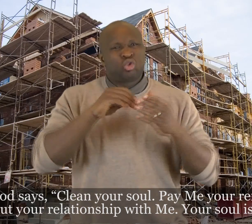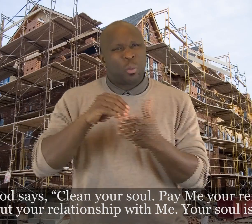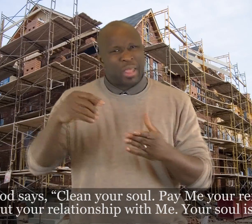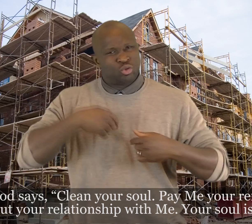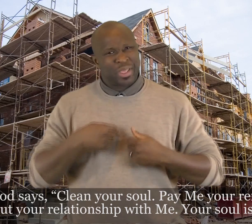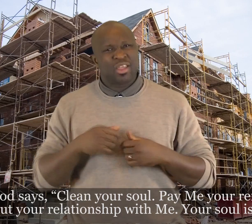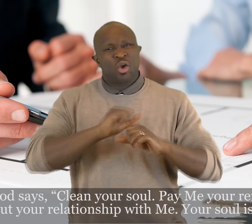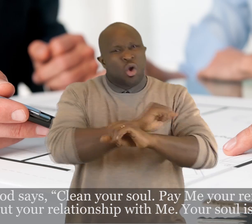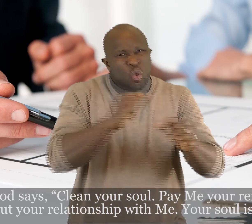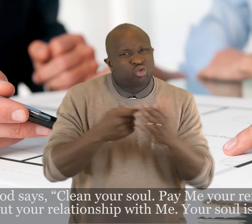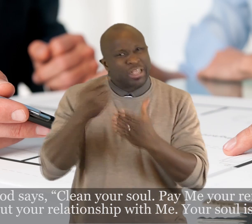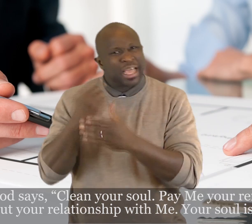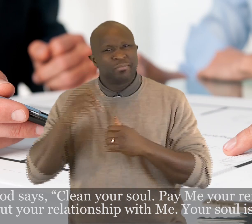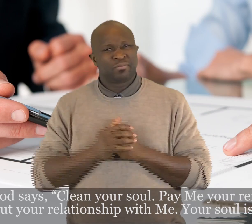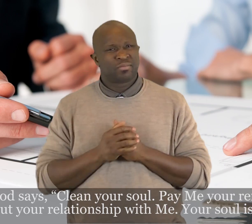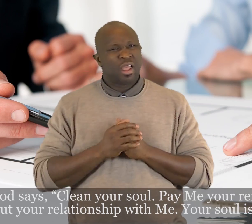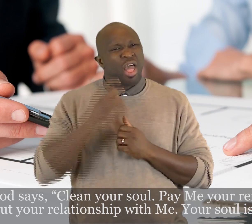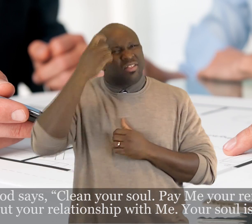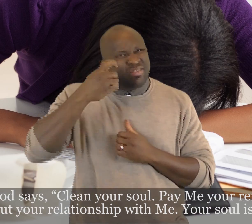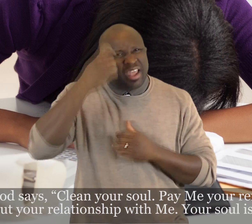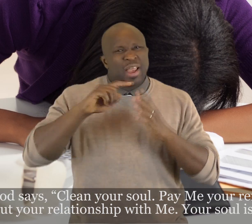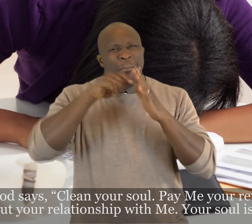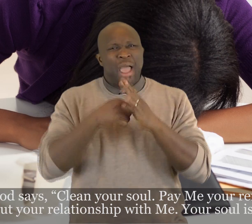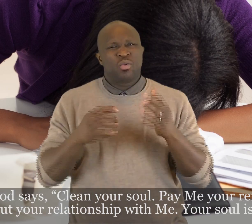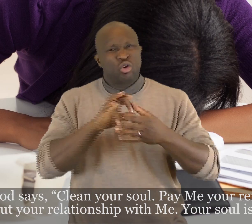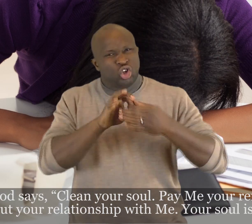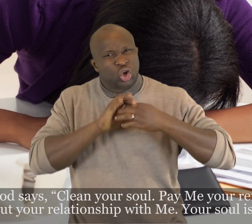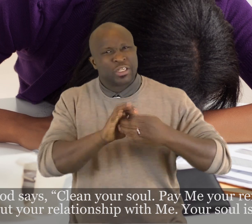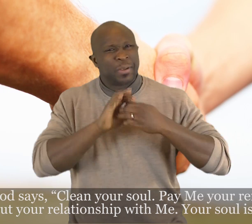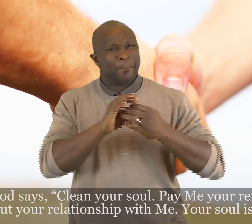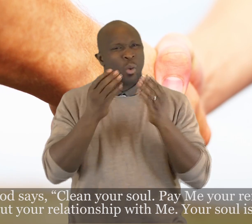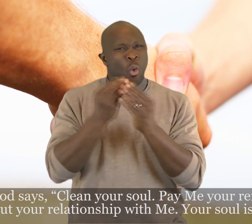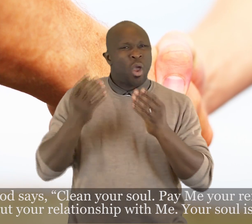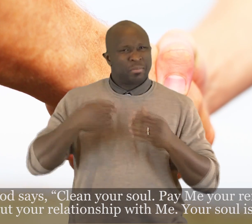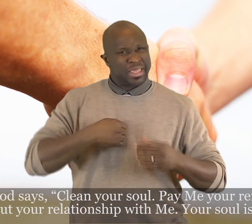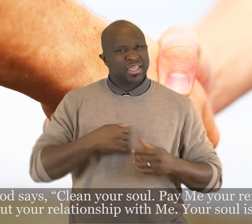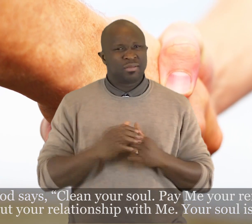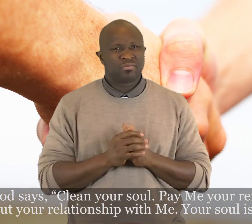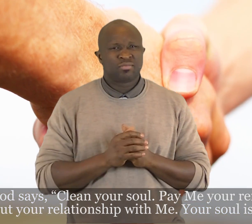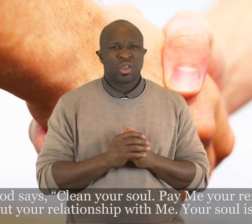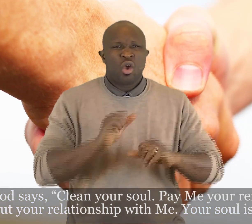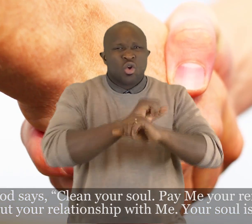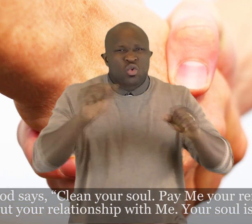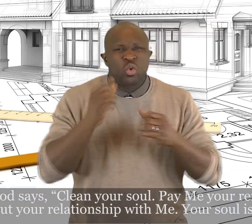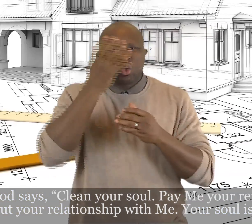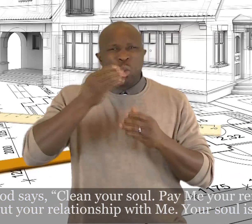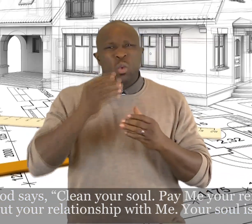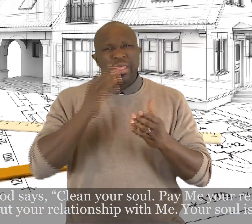order. Come and discuss with me your back rent. Come and think of your relationship with the God